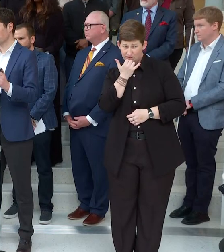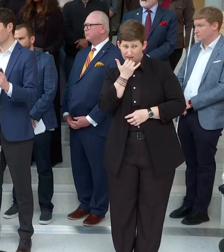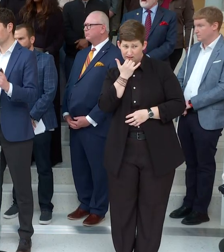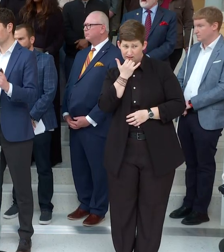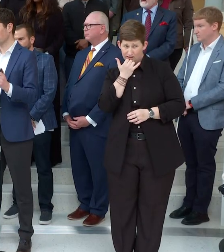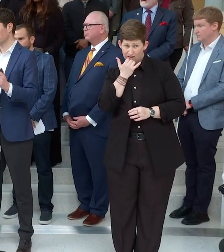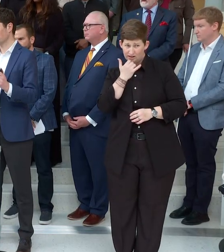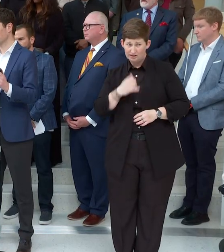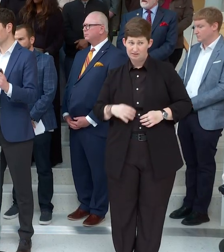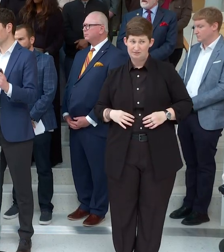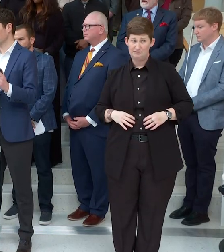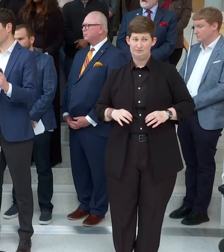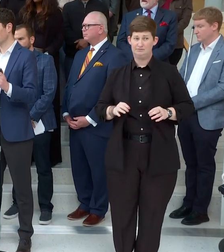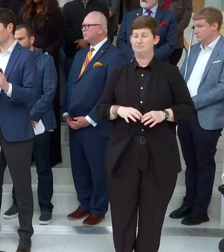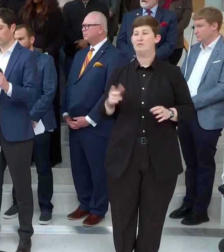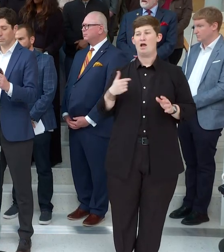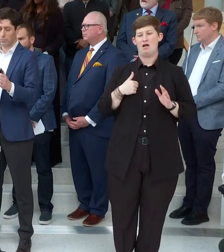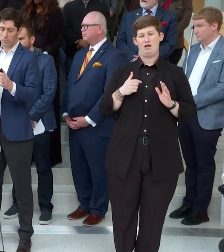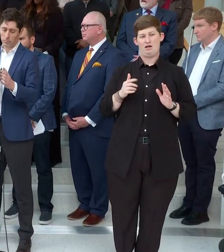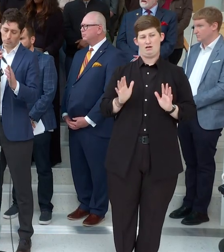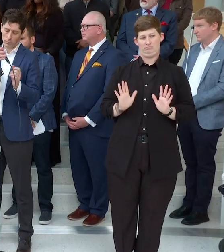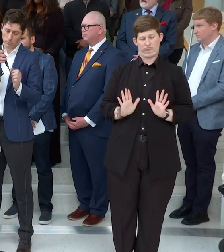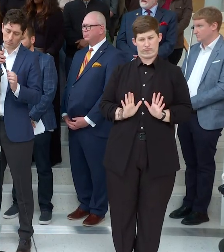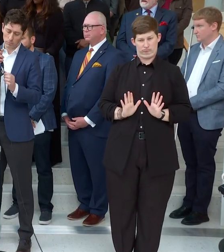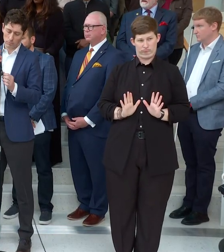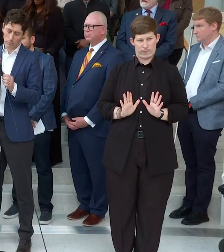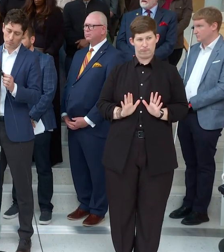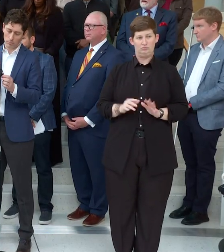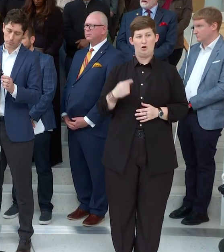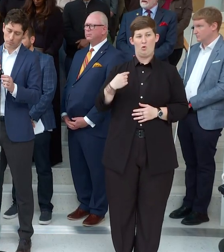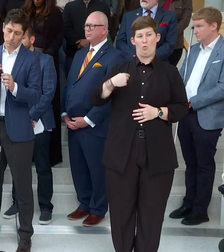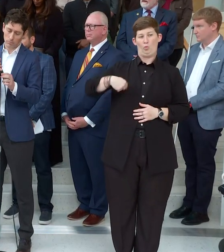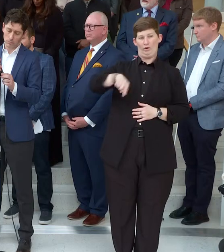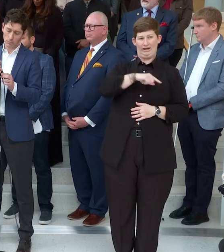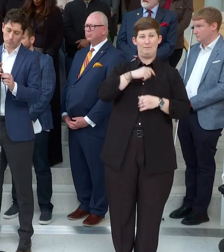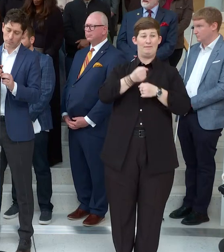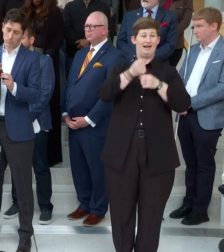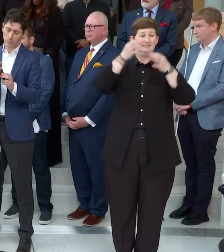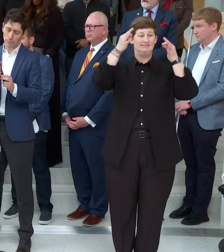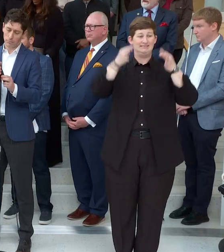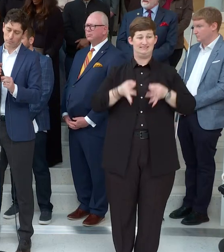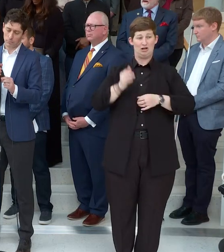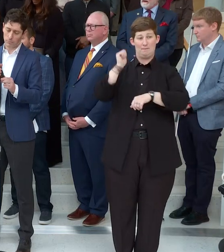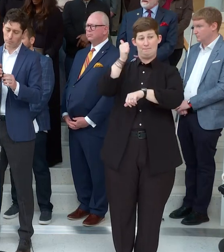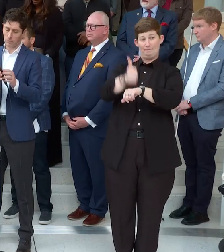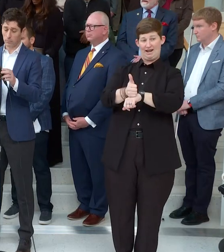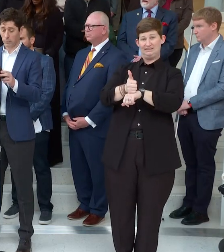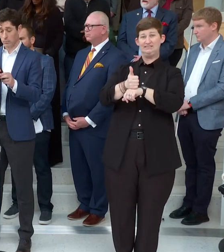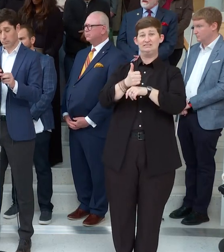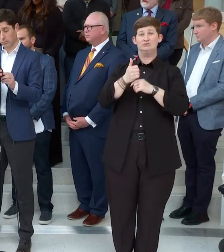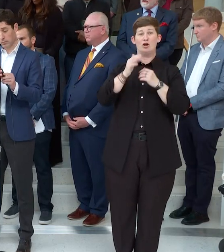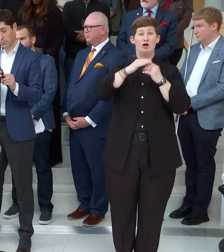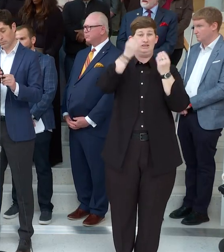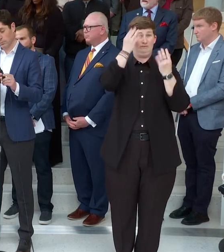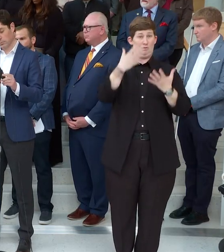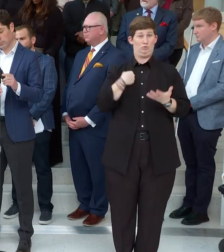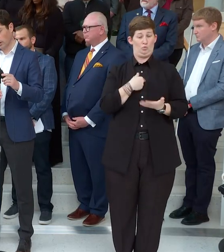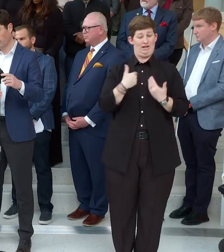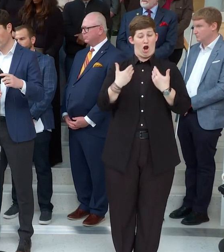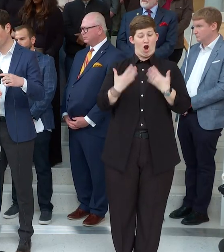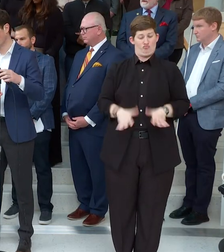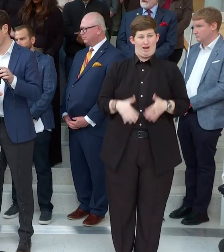like I made a decision based on information I had in front of me, and then now we have new